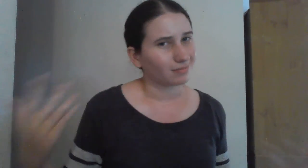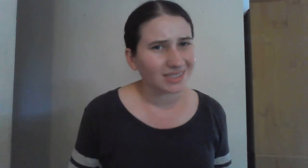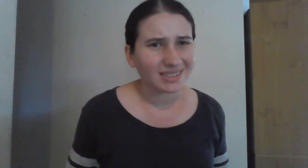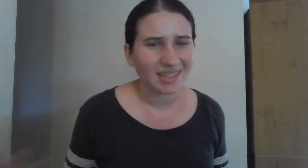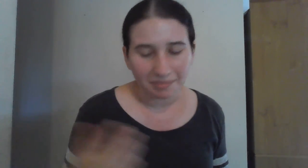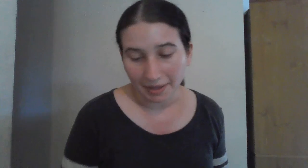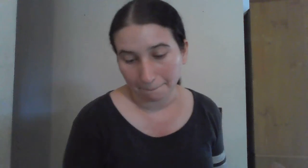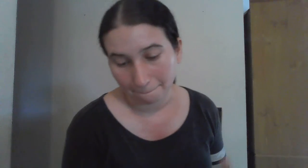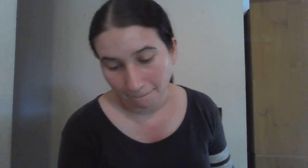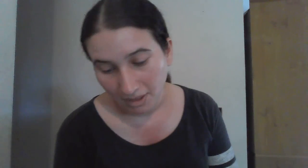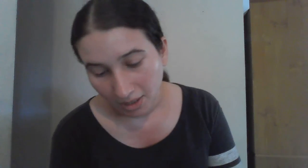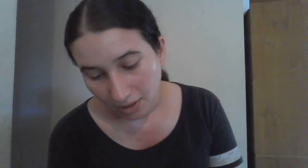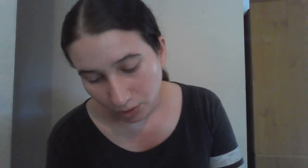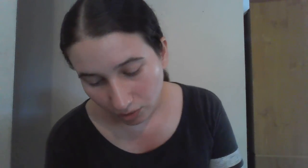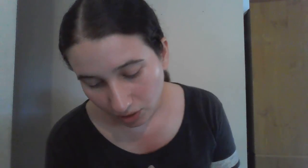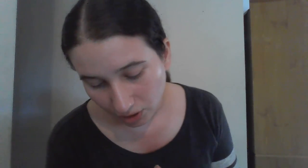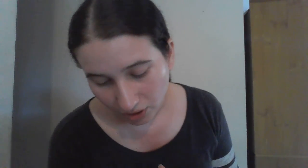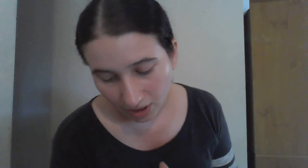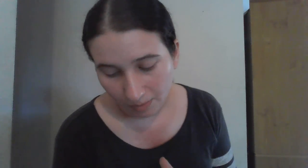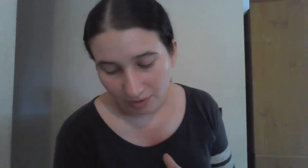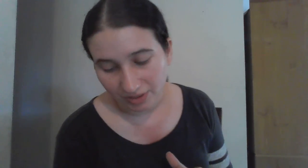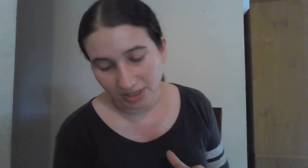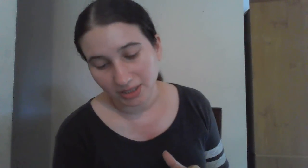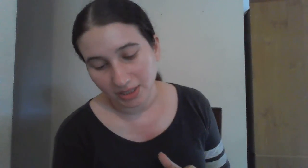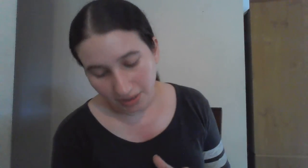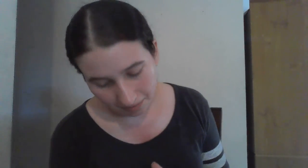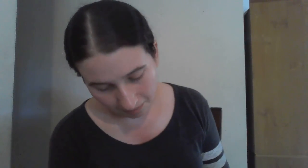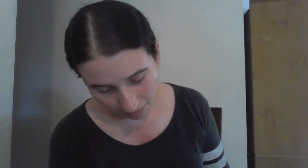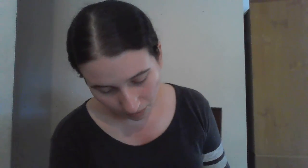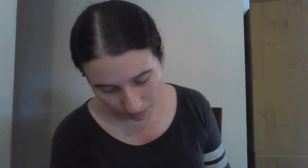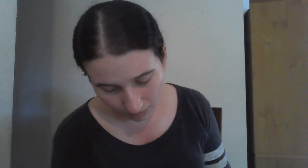Means the same thing. So those are just a couple of sentences.